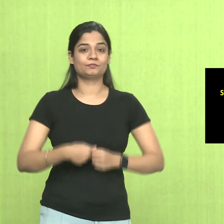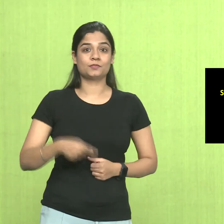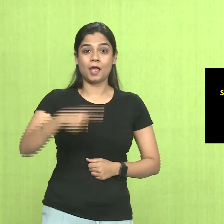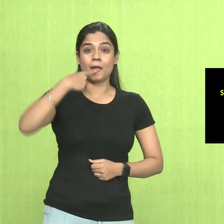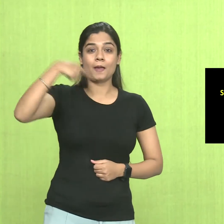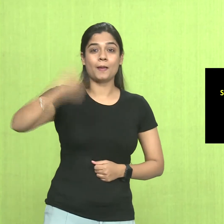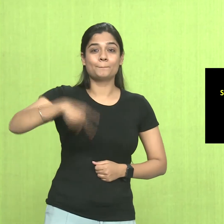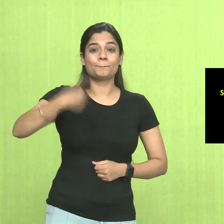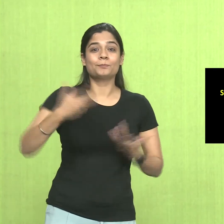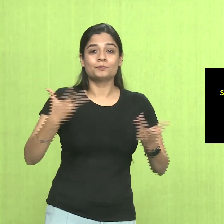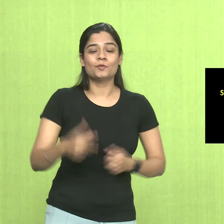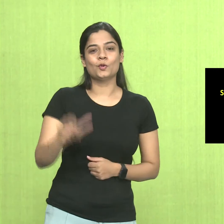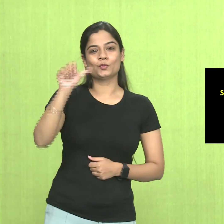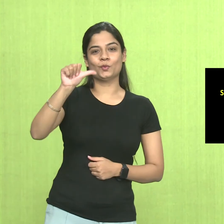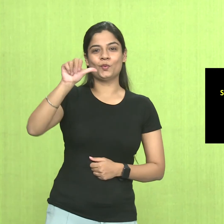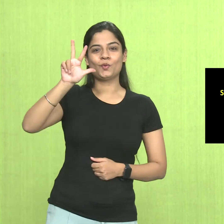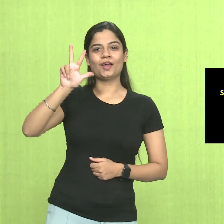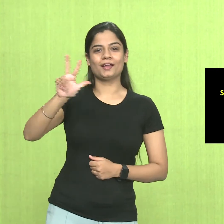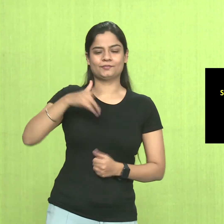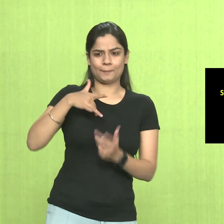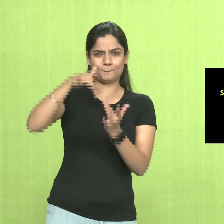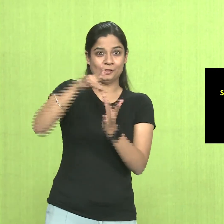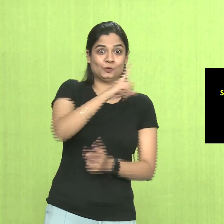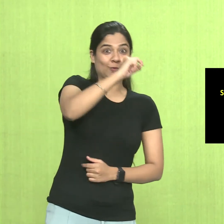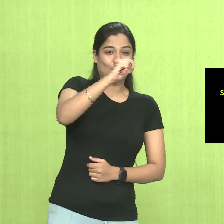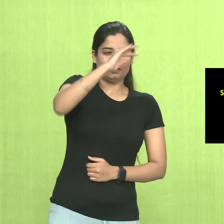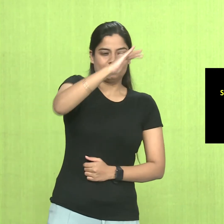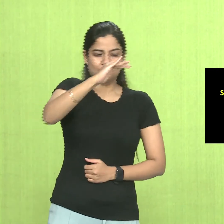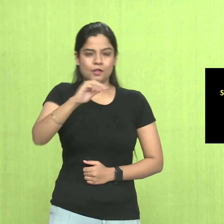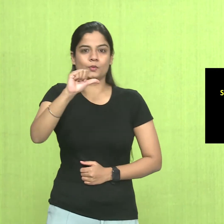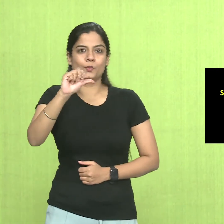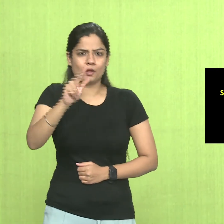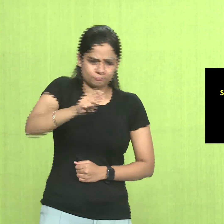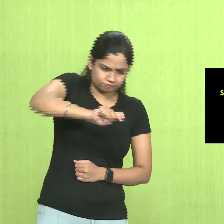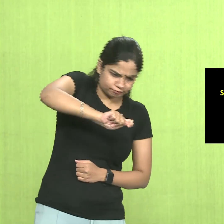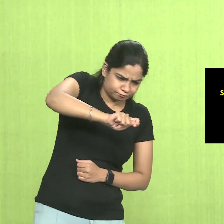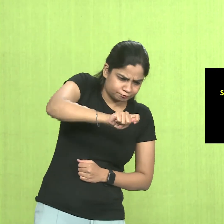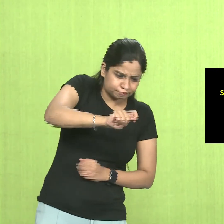It usually softens the food. The temperature you use in the pan is 98